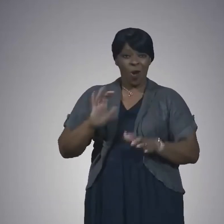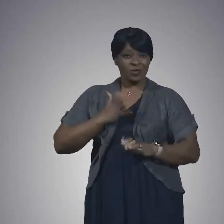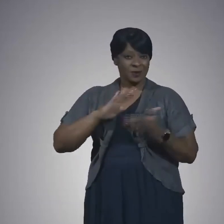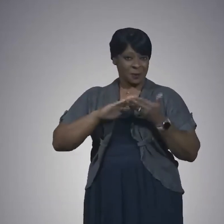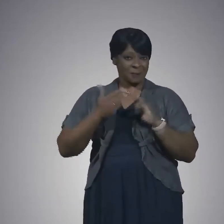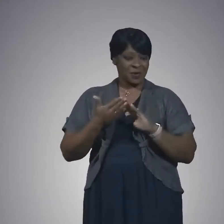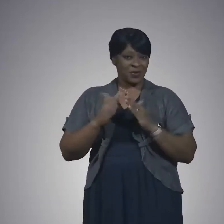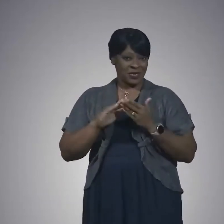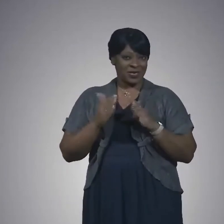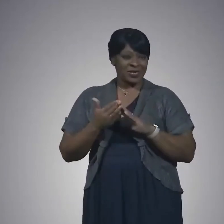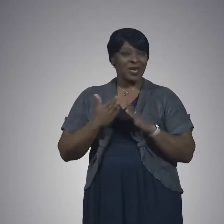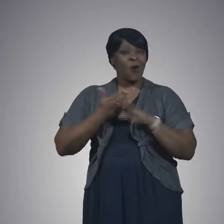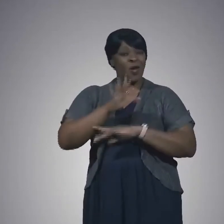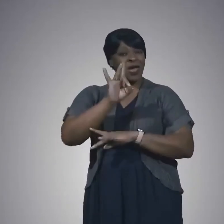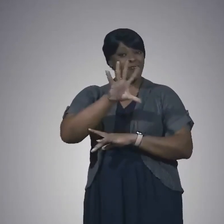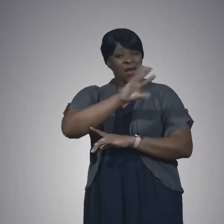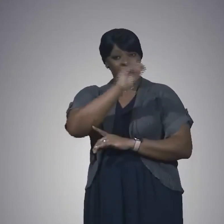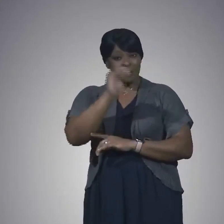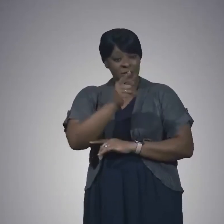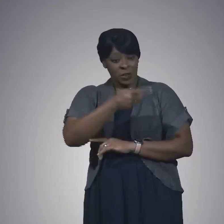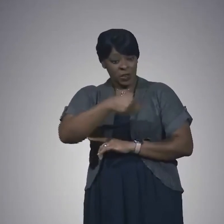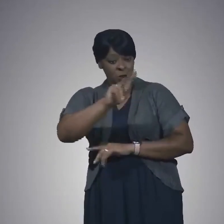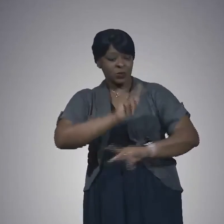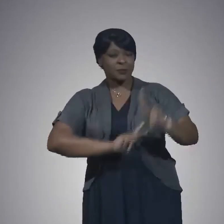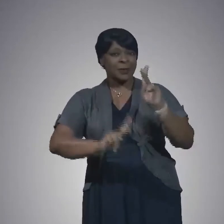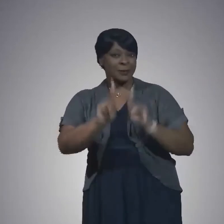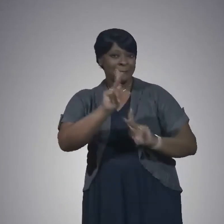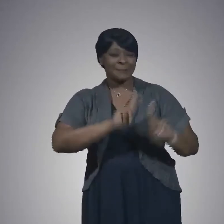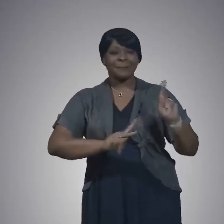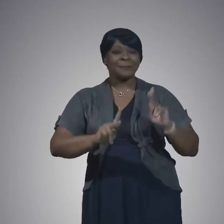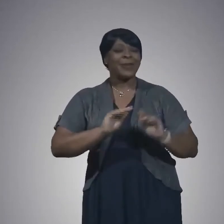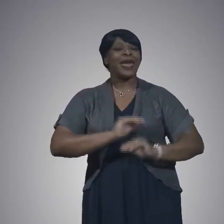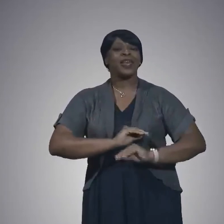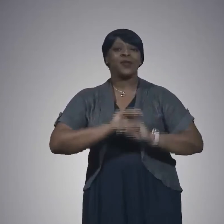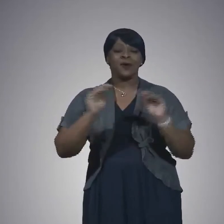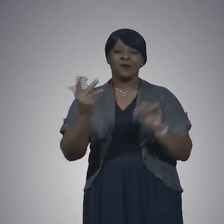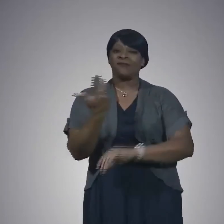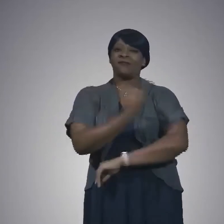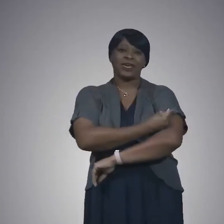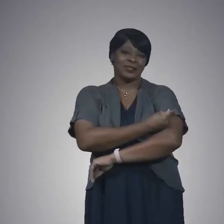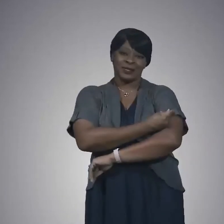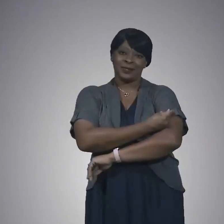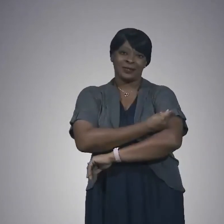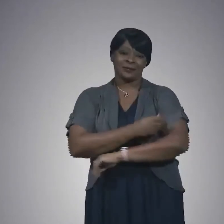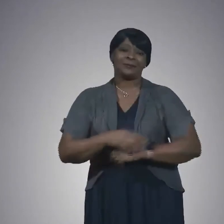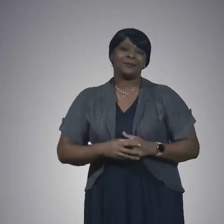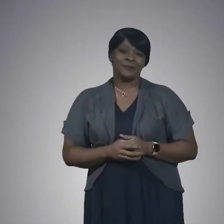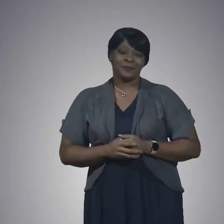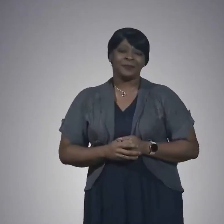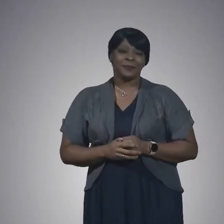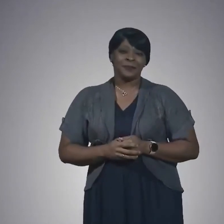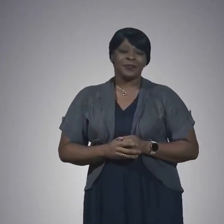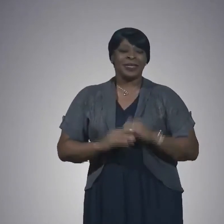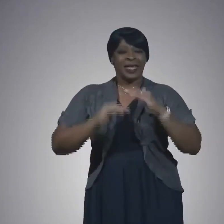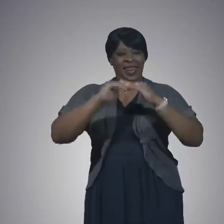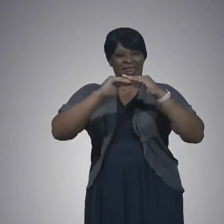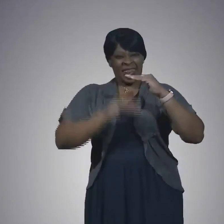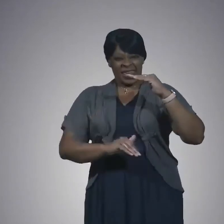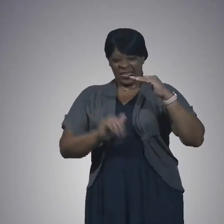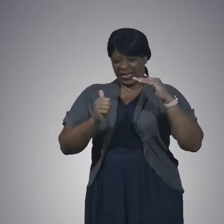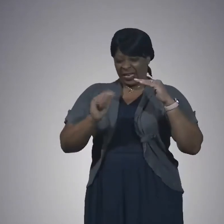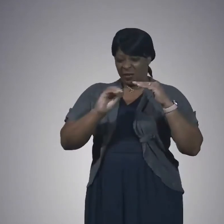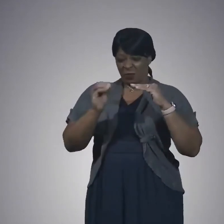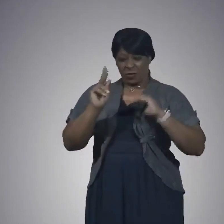community, over 85% of those folks were unvaccinated. There was less than 10%